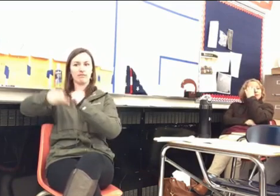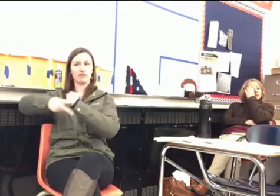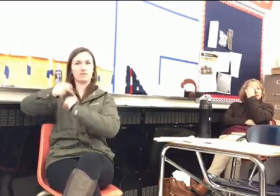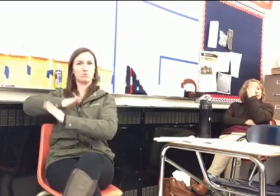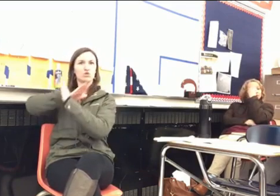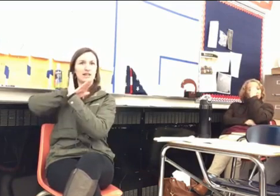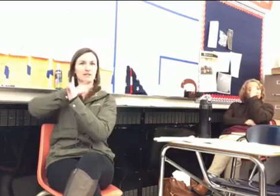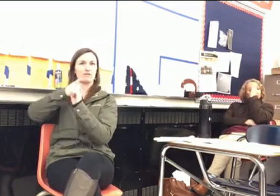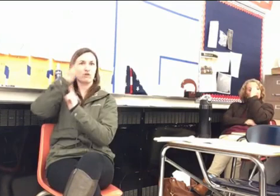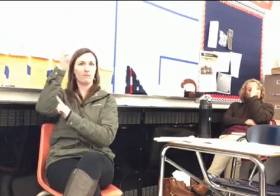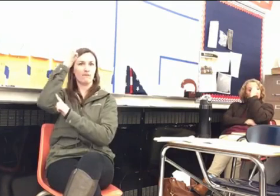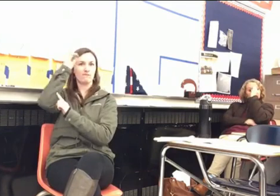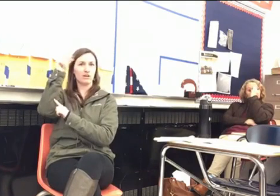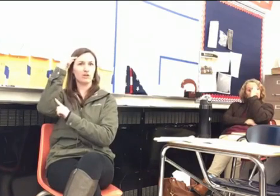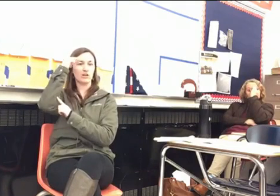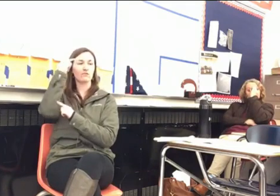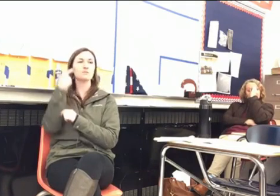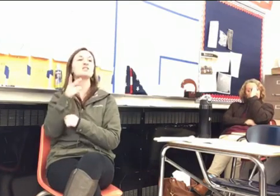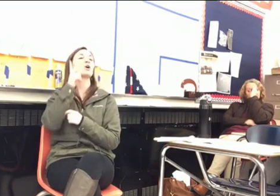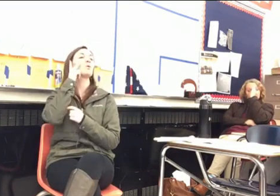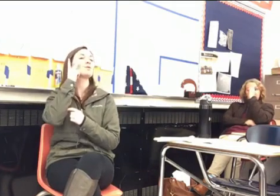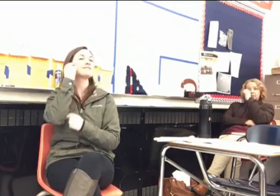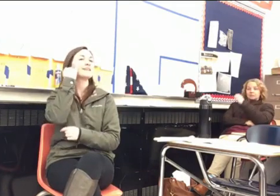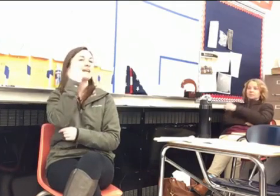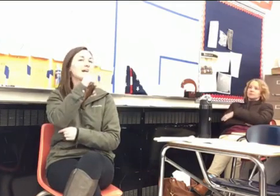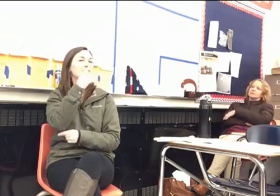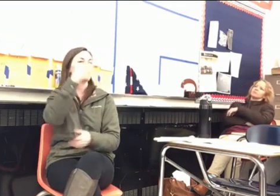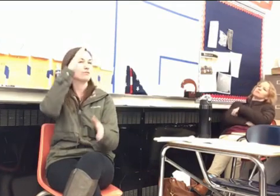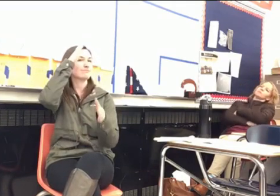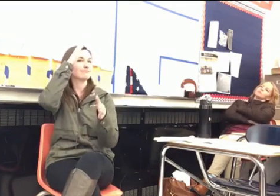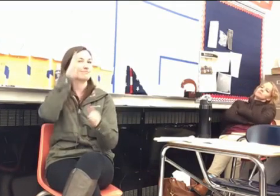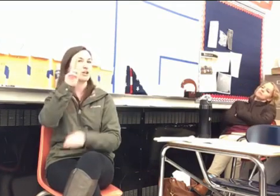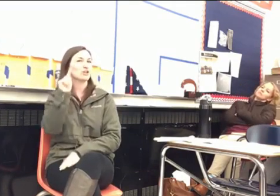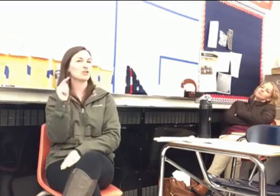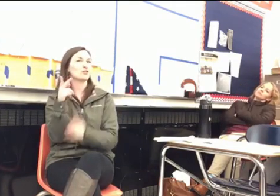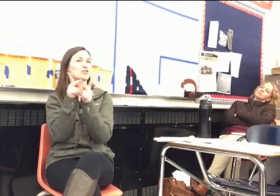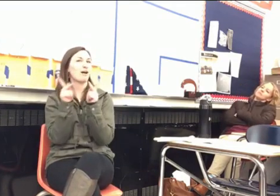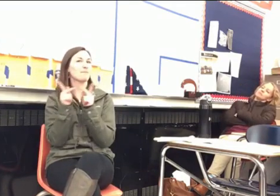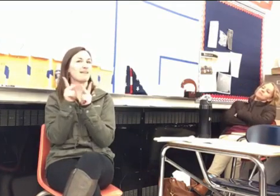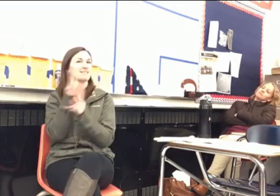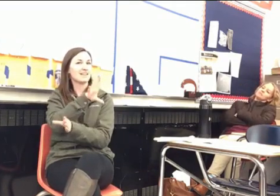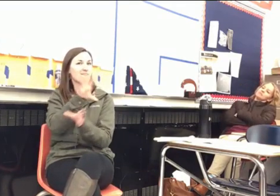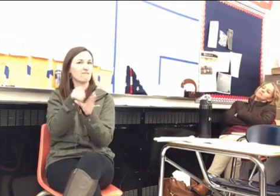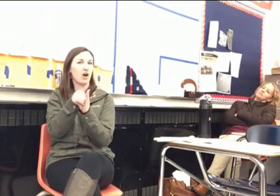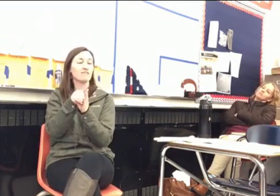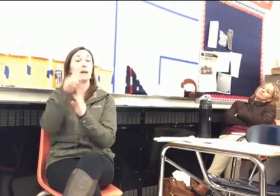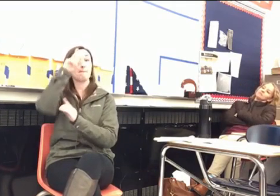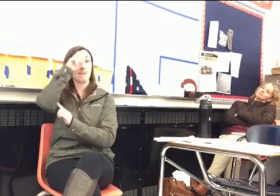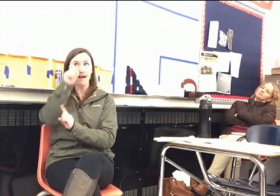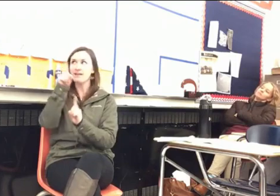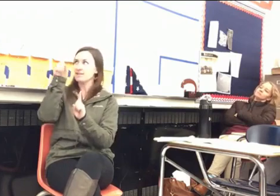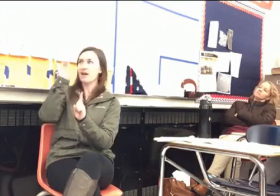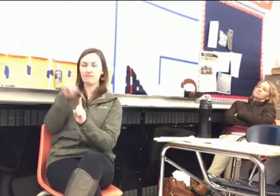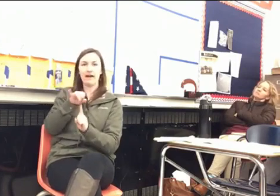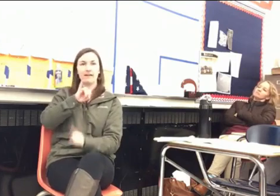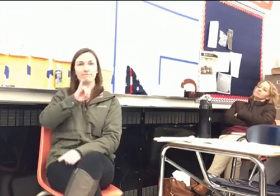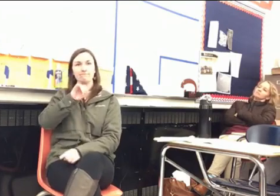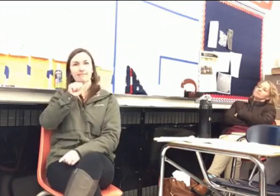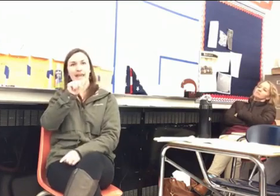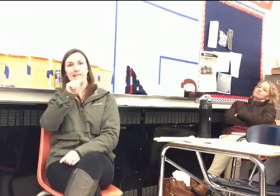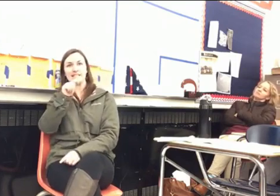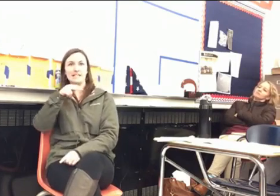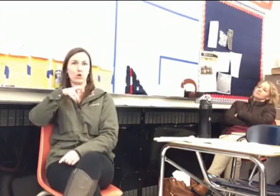going to see if you know some common Utah places that are part of the federal government due to the Antiquities Act. And so far, I haven't been